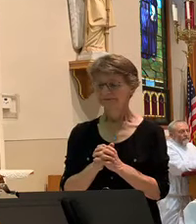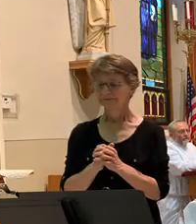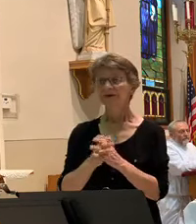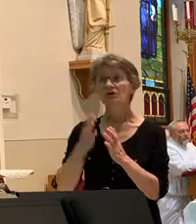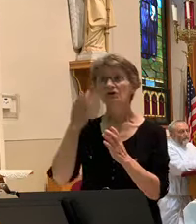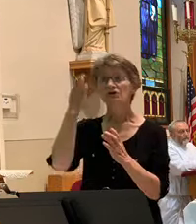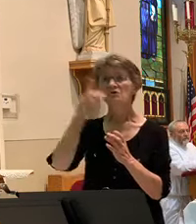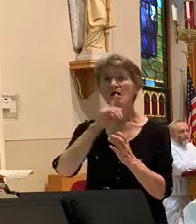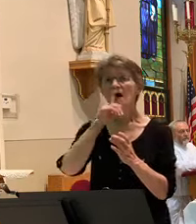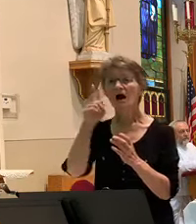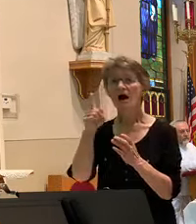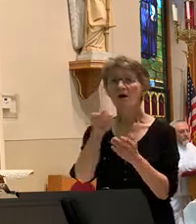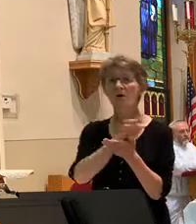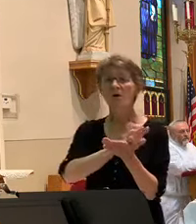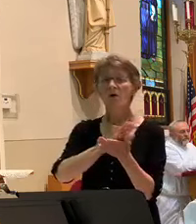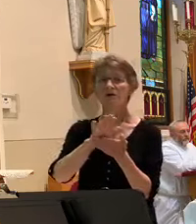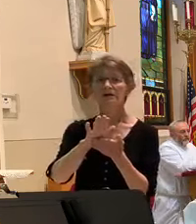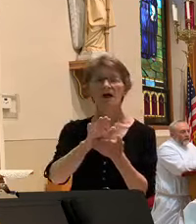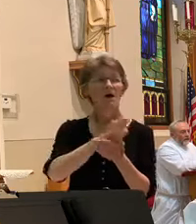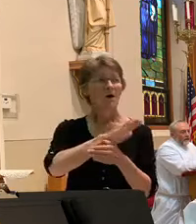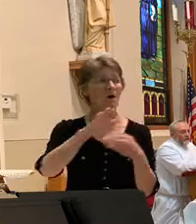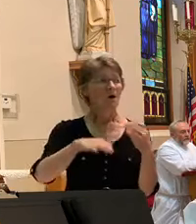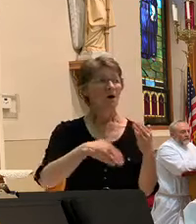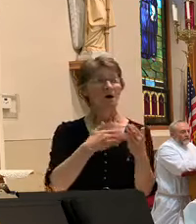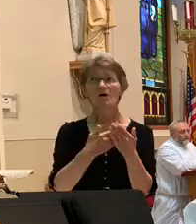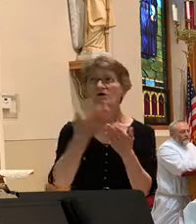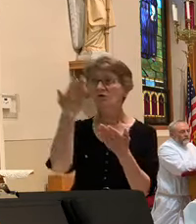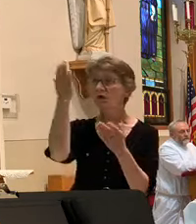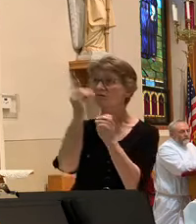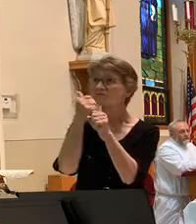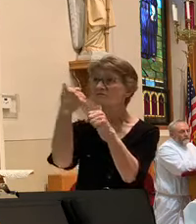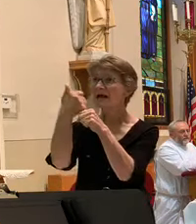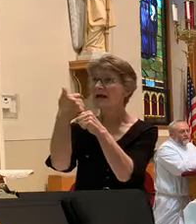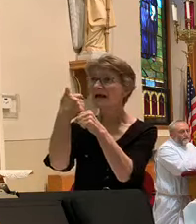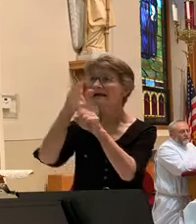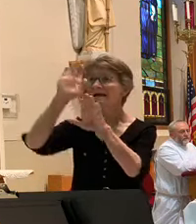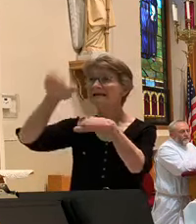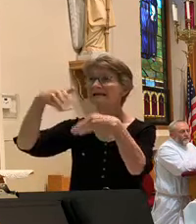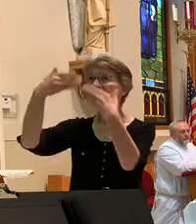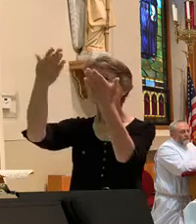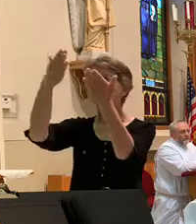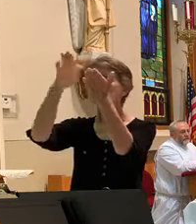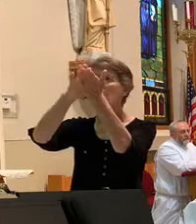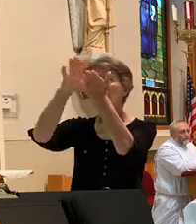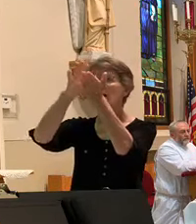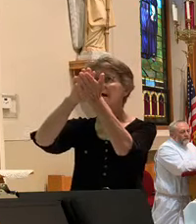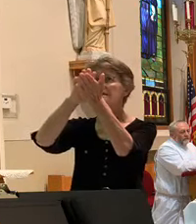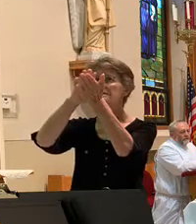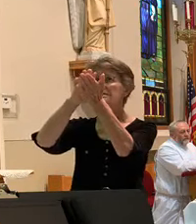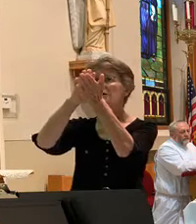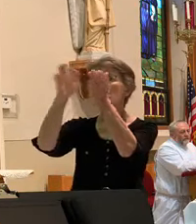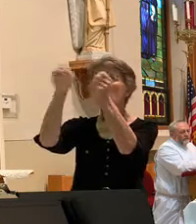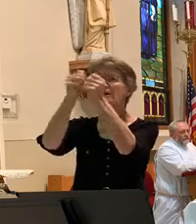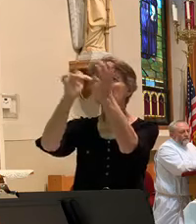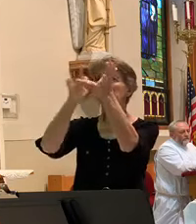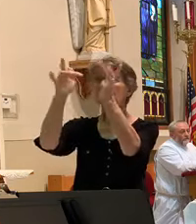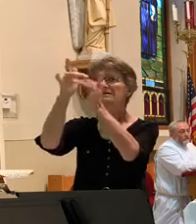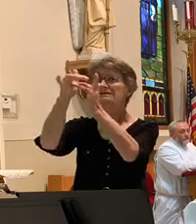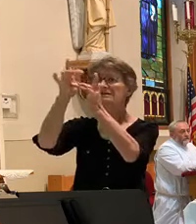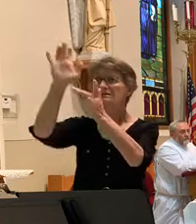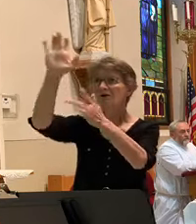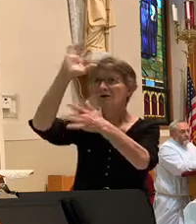You are indeed holy, O Lord, and all you have created rightly gives you praise. For through your Son, our Lord